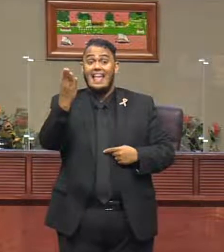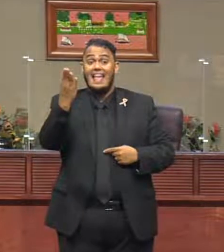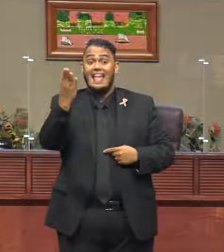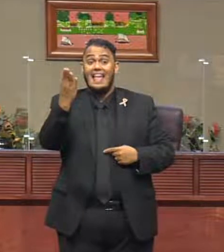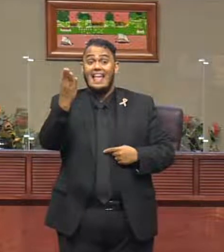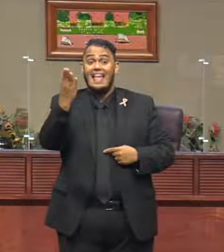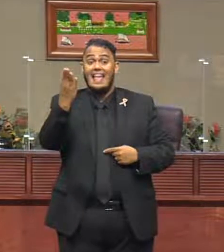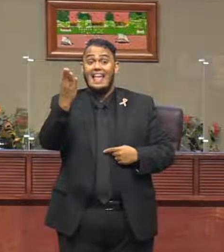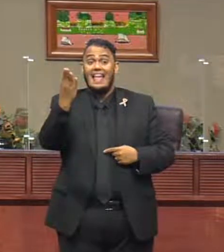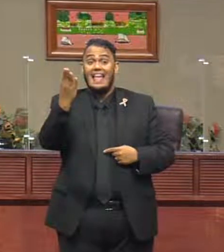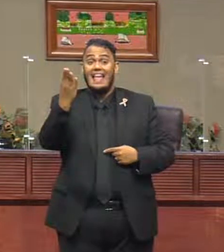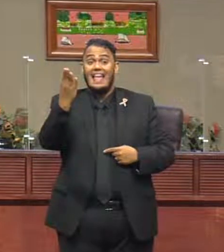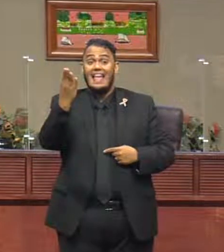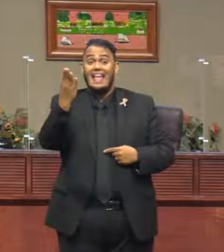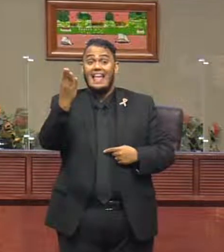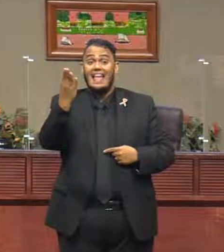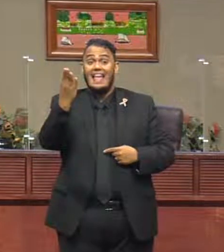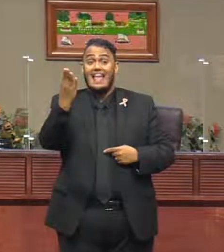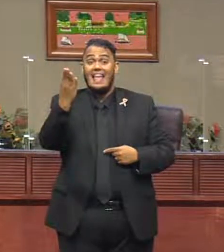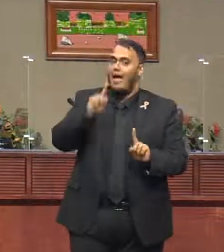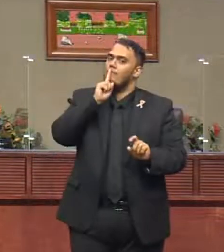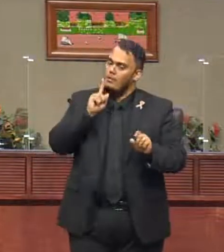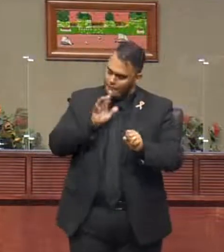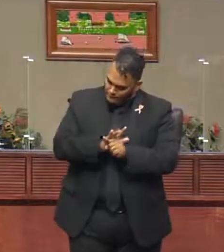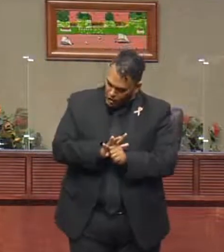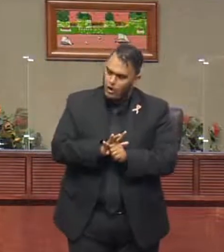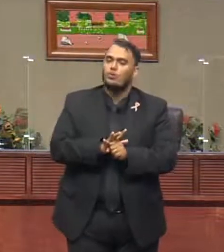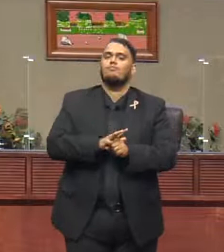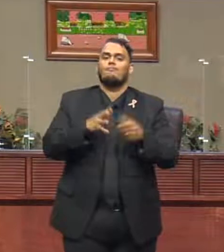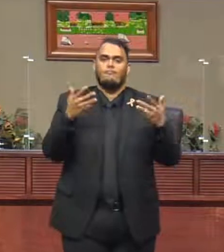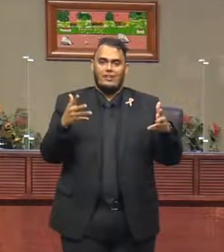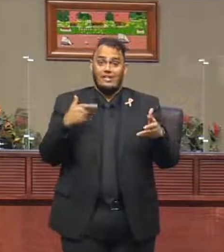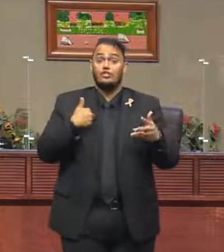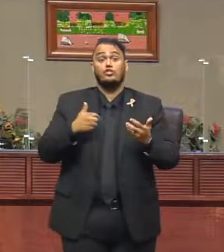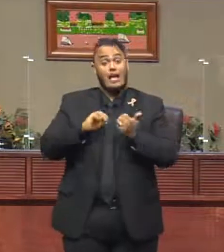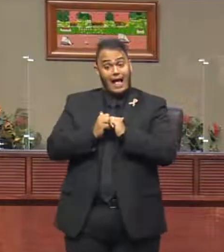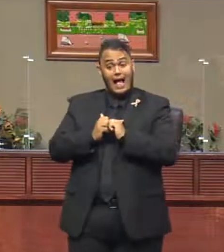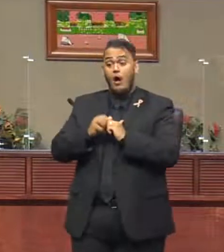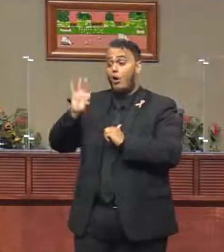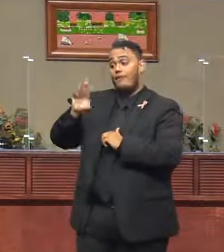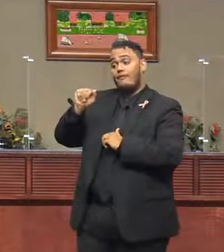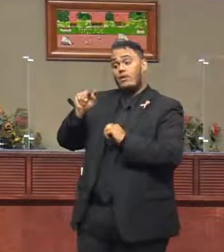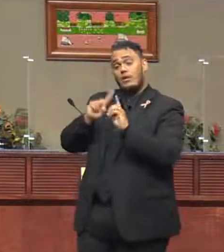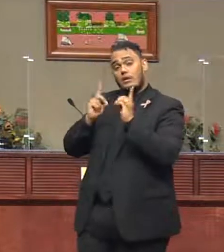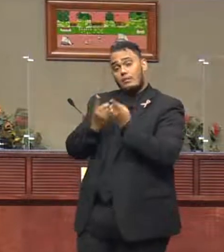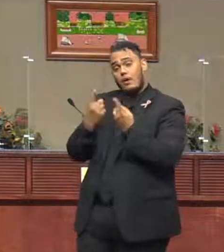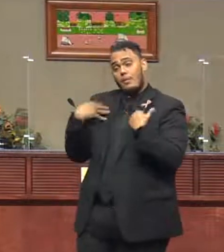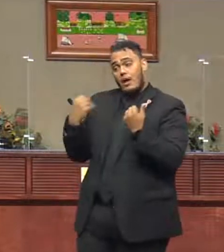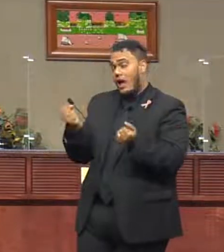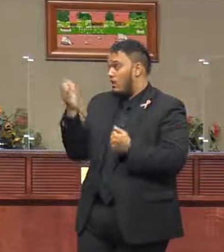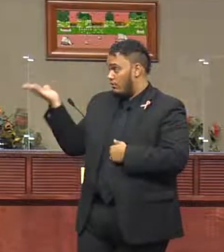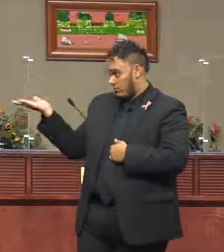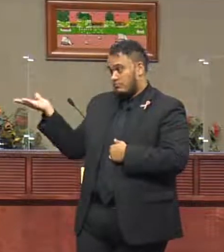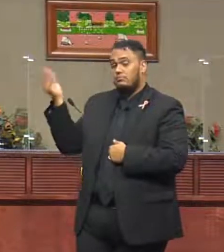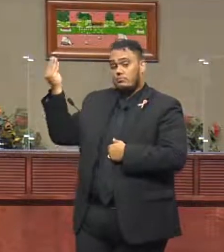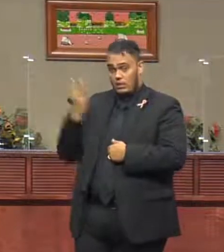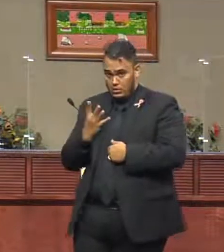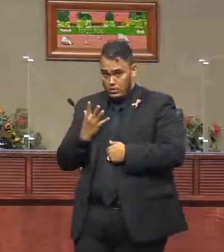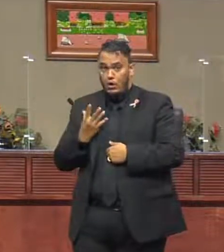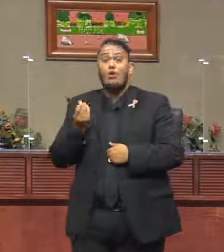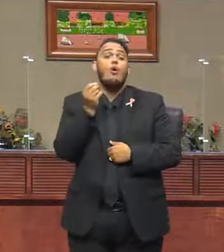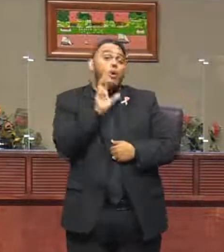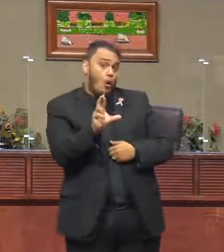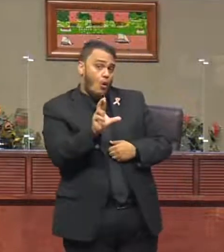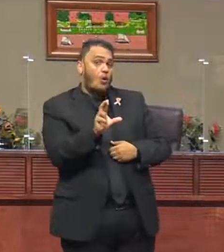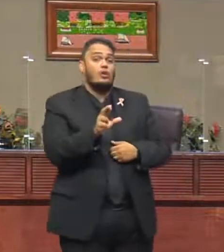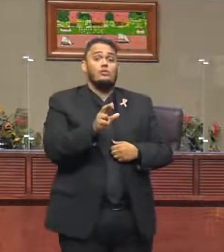those are cases that are confirmed cases that we've confirmed either through the Florida Department of Health or have been self-reported and we've confirmed and gone back to